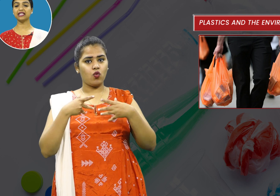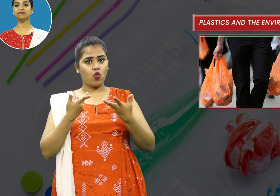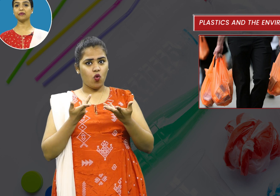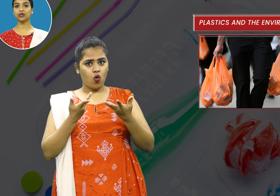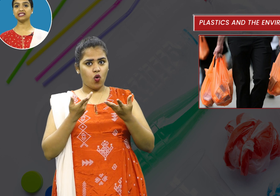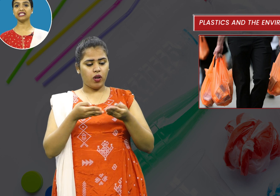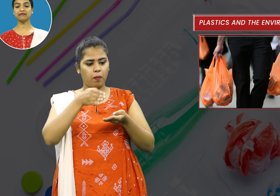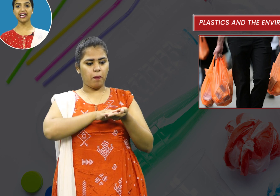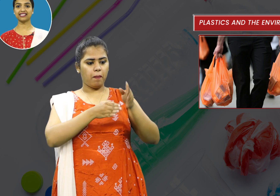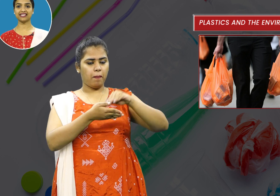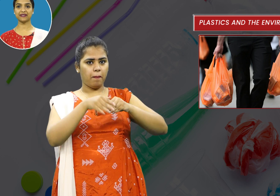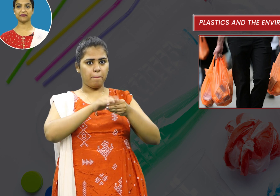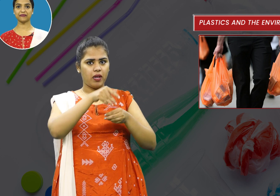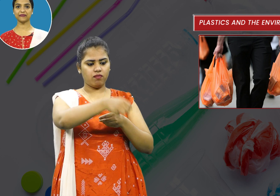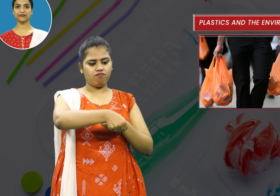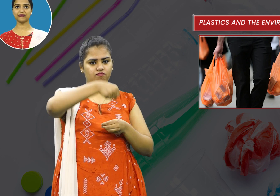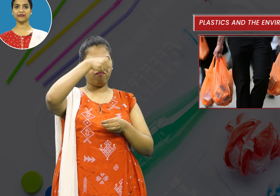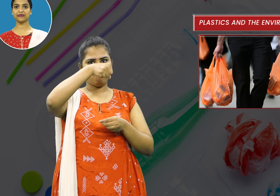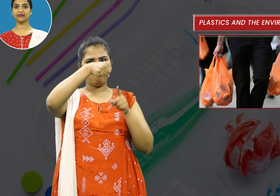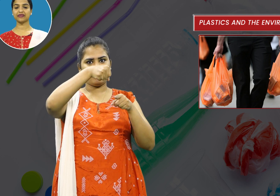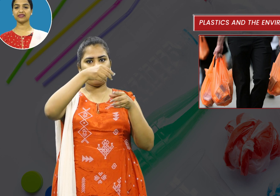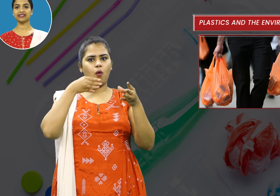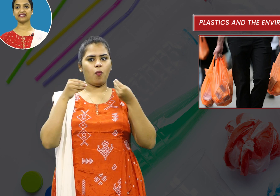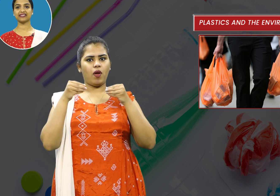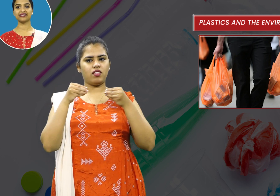packed in polythene bags.